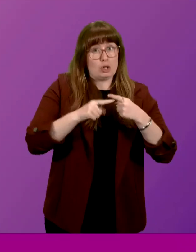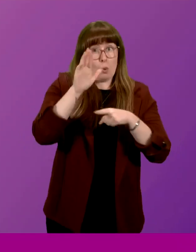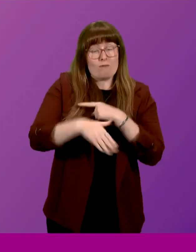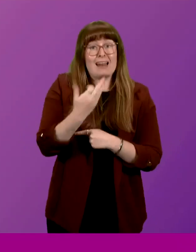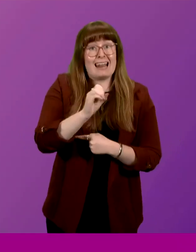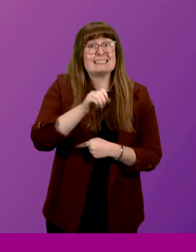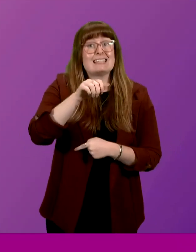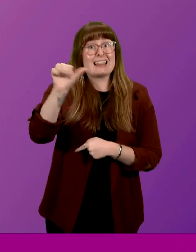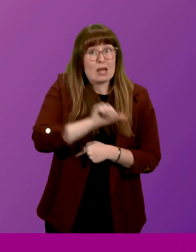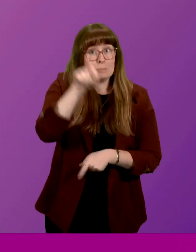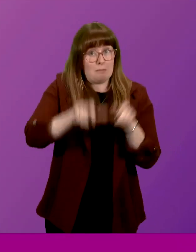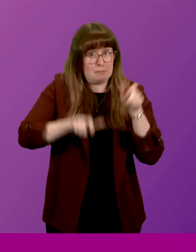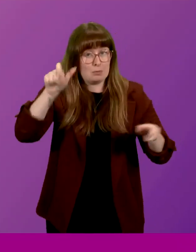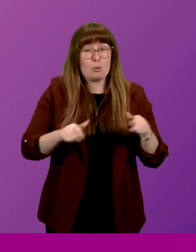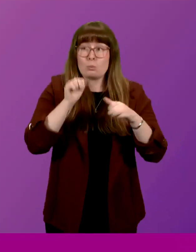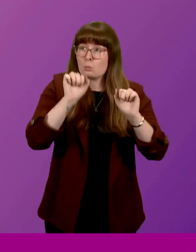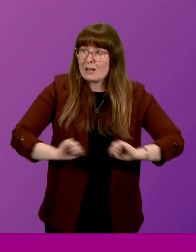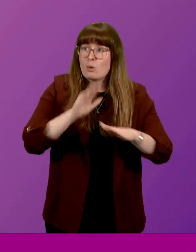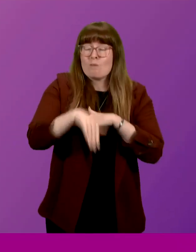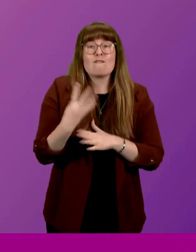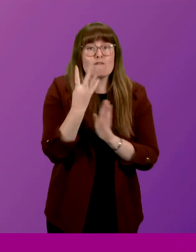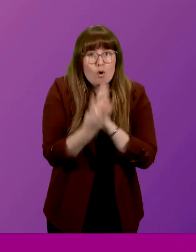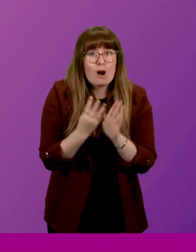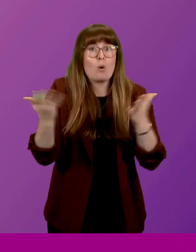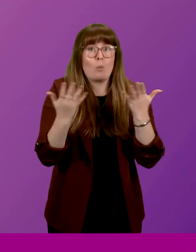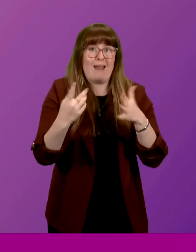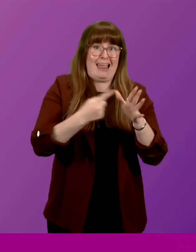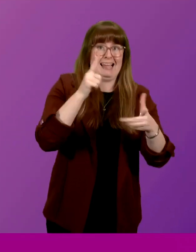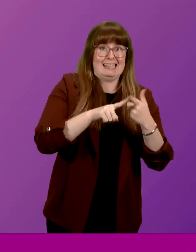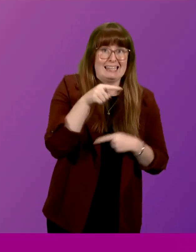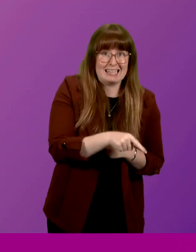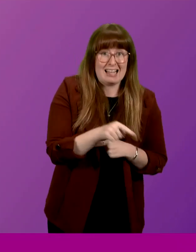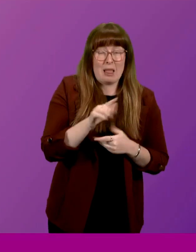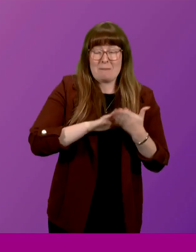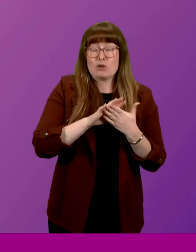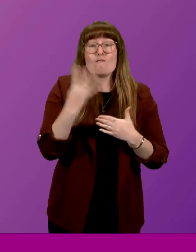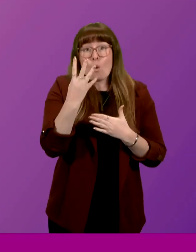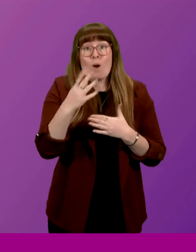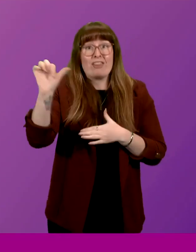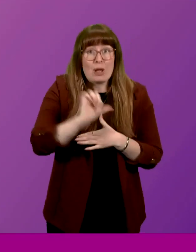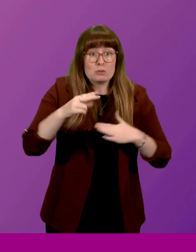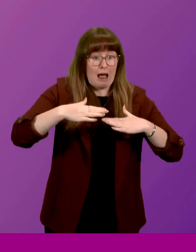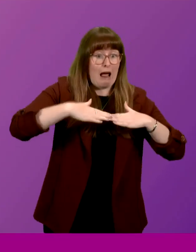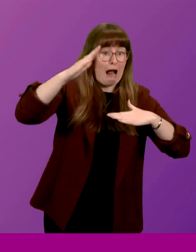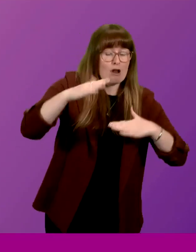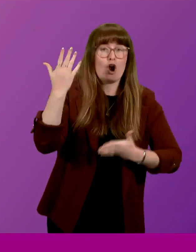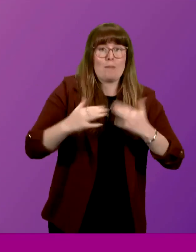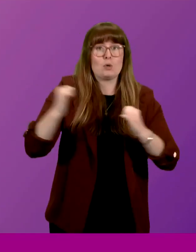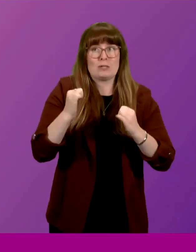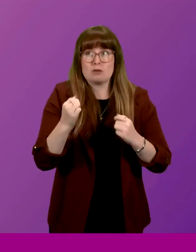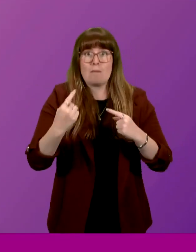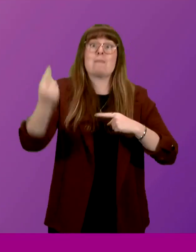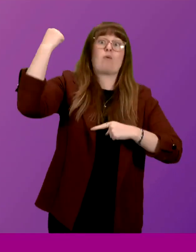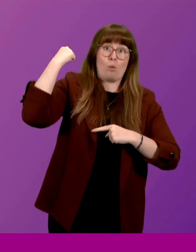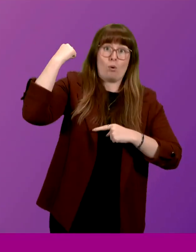90,000 patients waited over 4 hours in A&E. That's well over 4,000 higher than the winter before. But